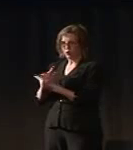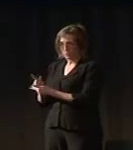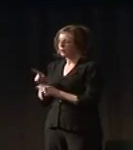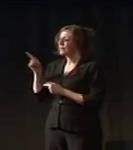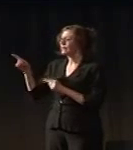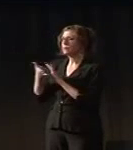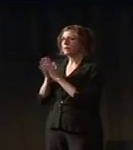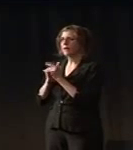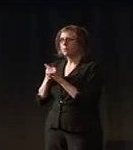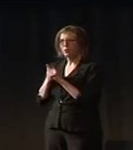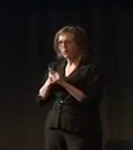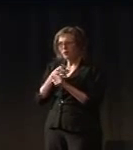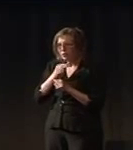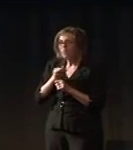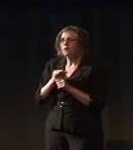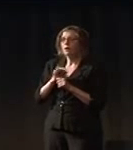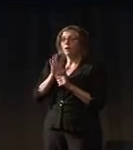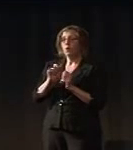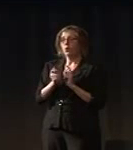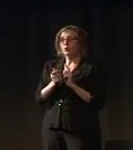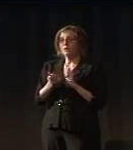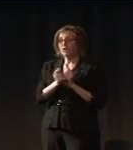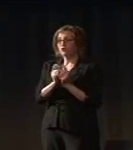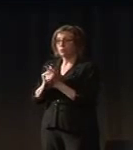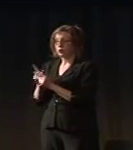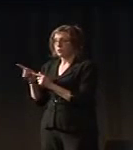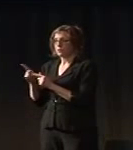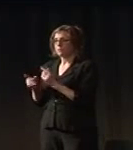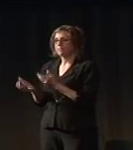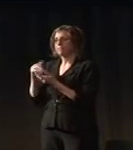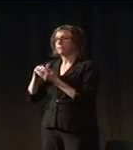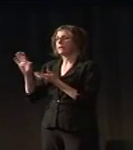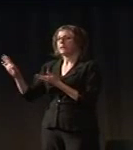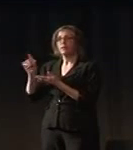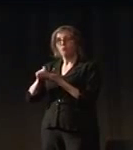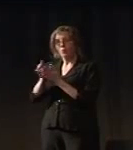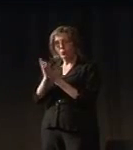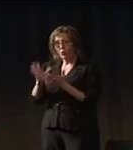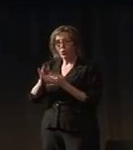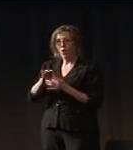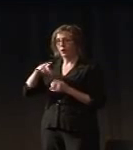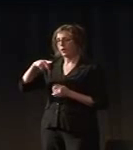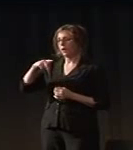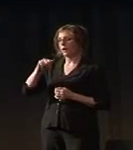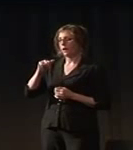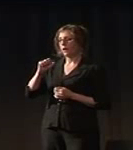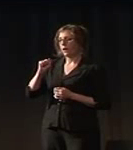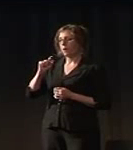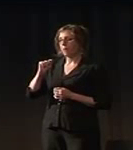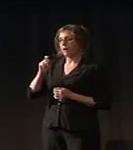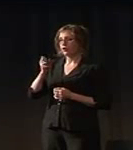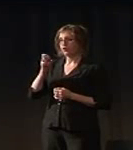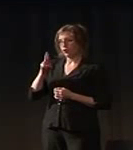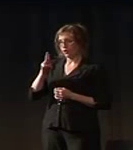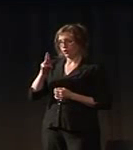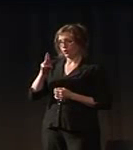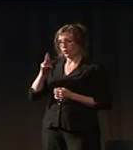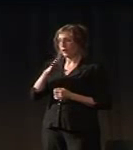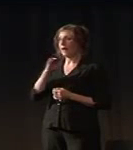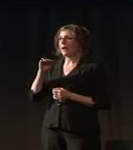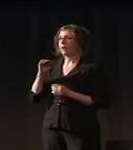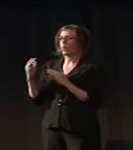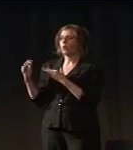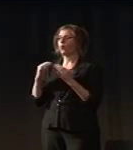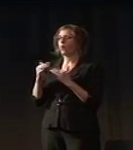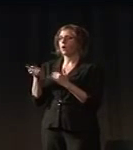in his later books, the books that would follow shortly after. His book on Pasteur and the War of the Microbes, translated as Pasteurization of France,